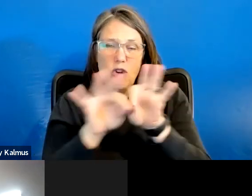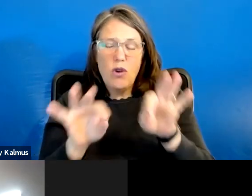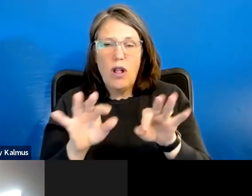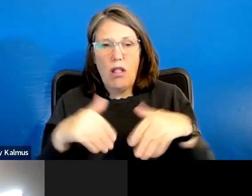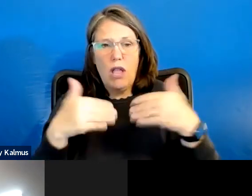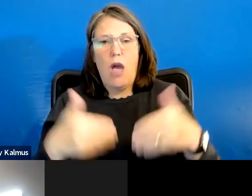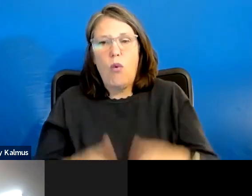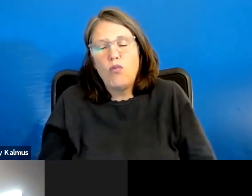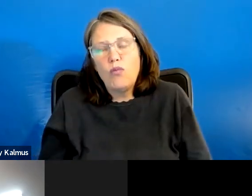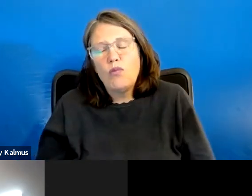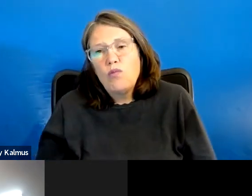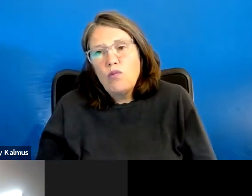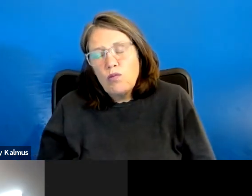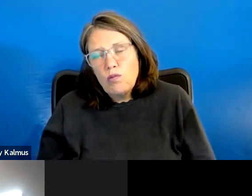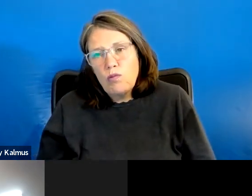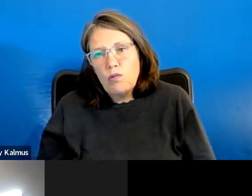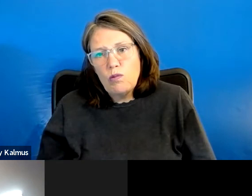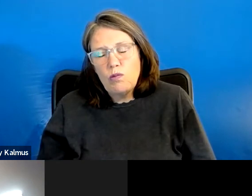Go.